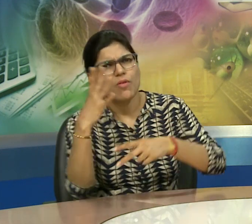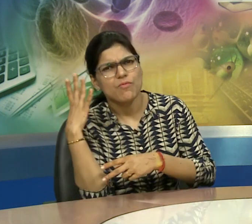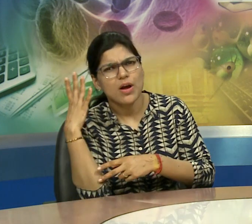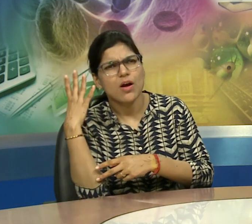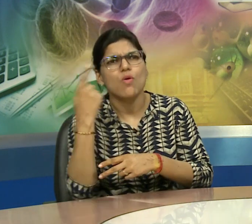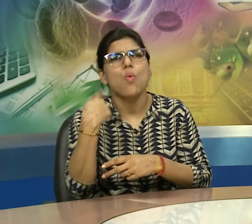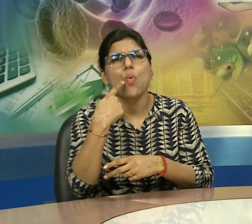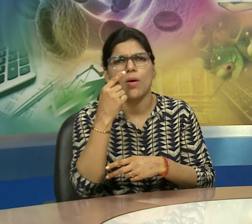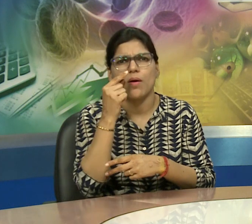are you still